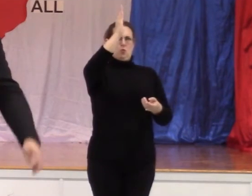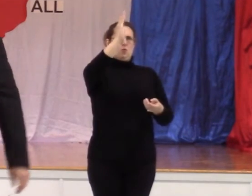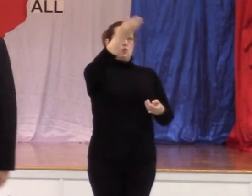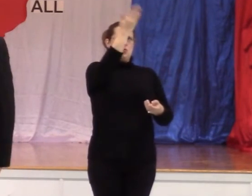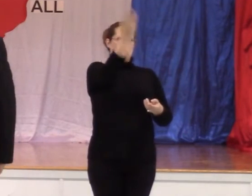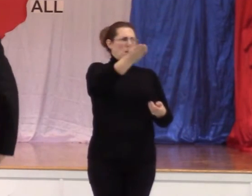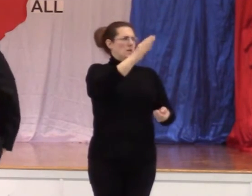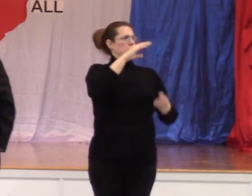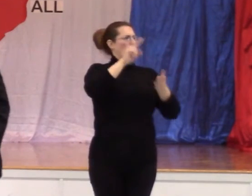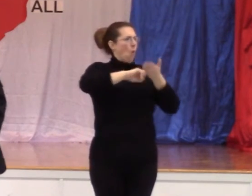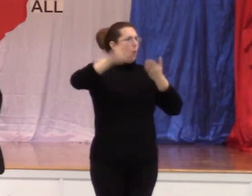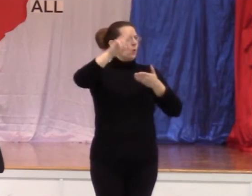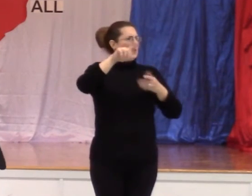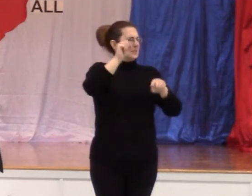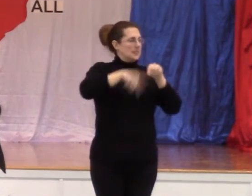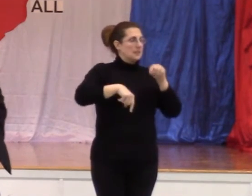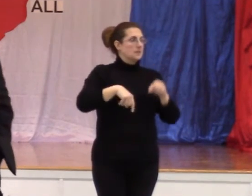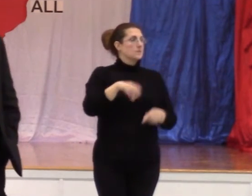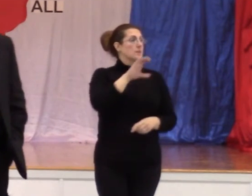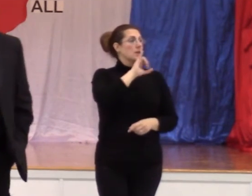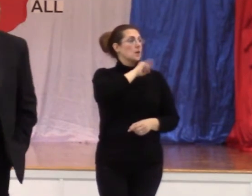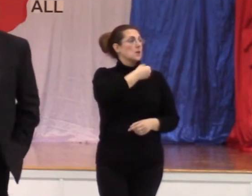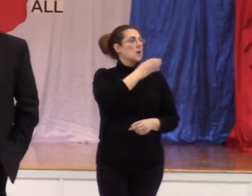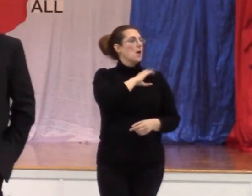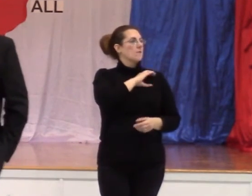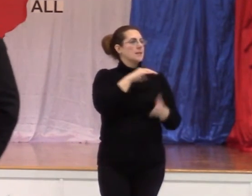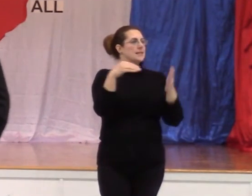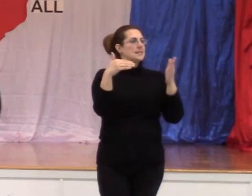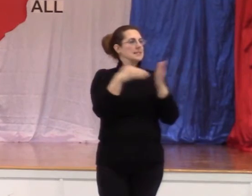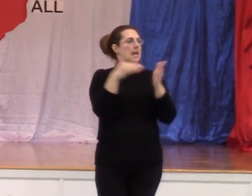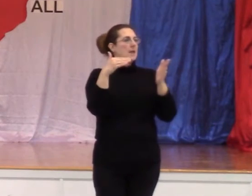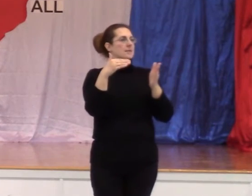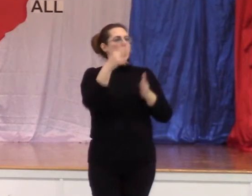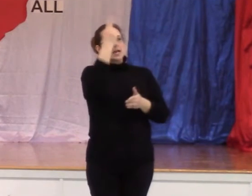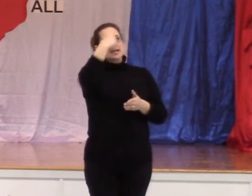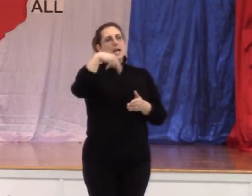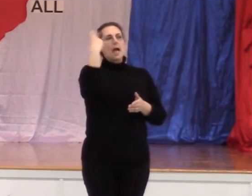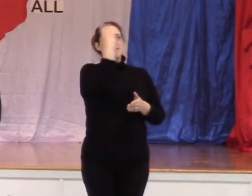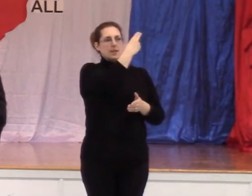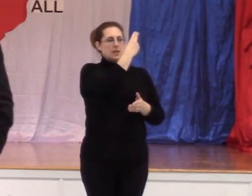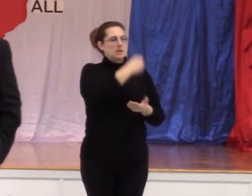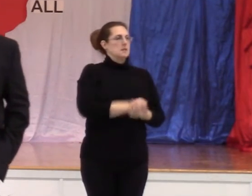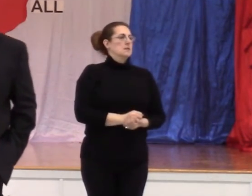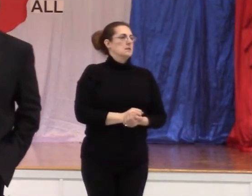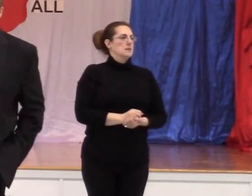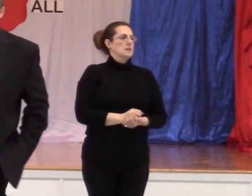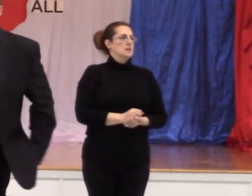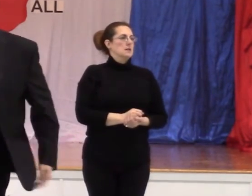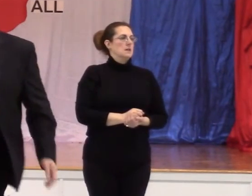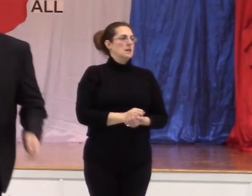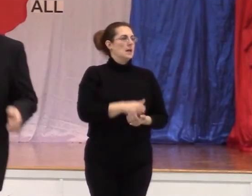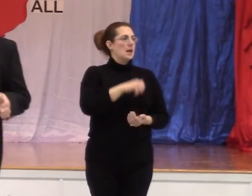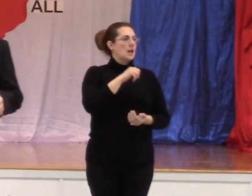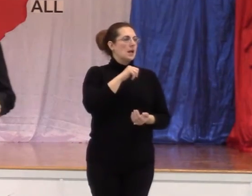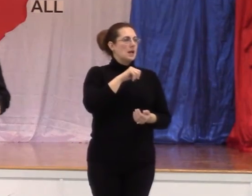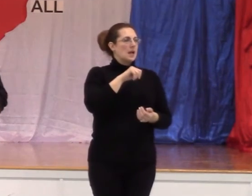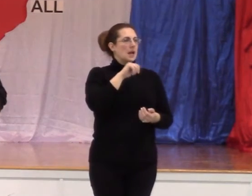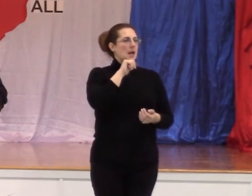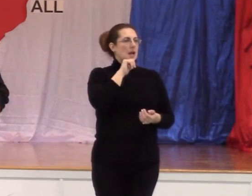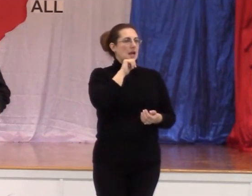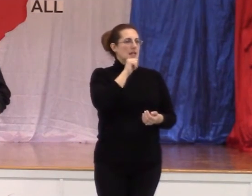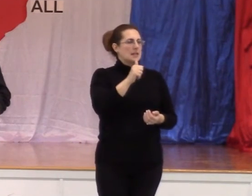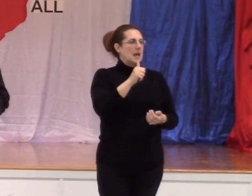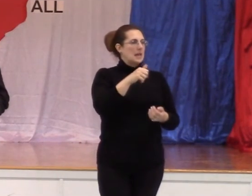One of the notes I put down for Calvin is that Calvin ends up being anti-Catholic instead of being